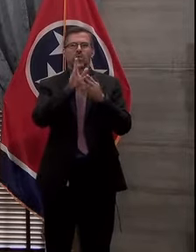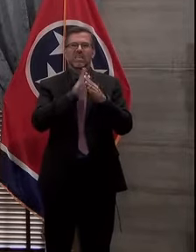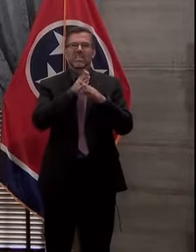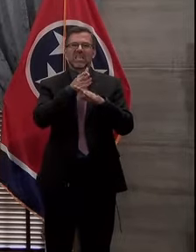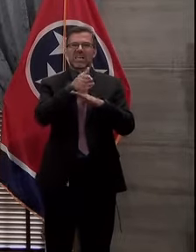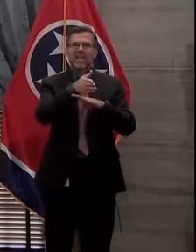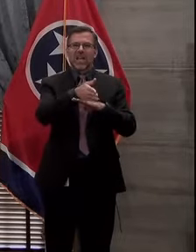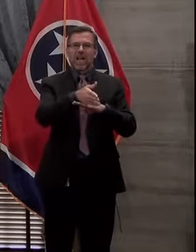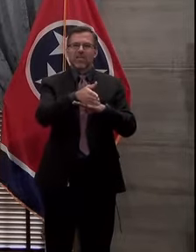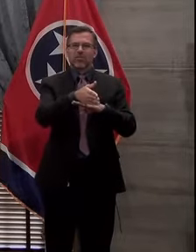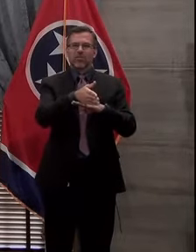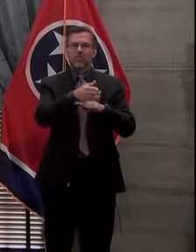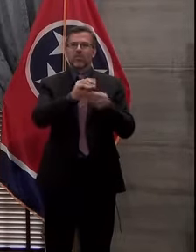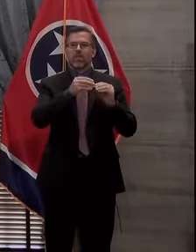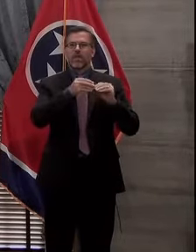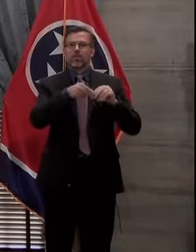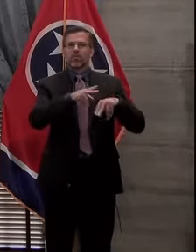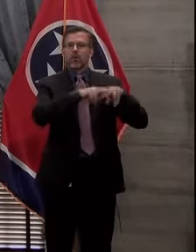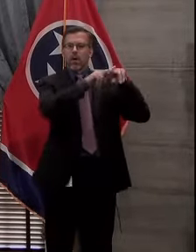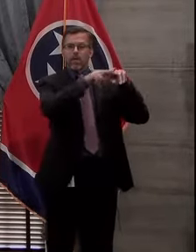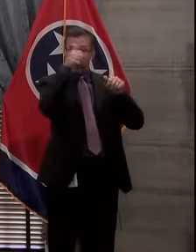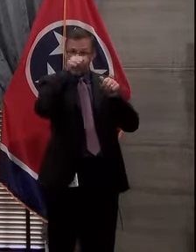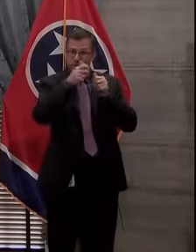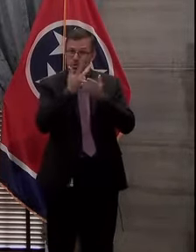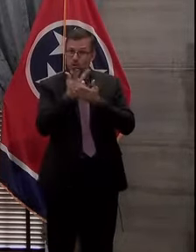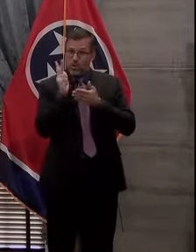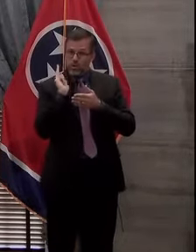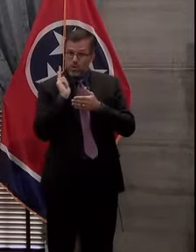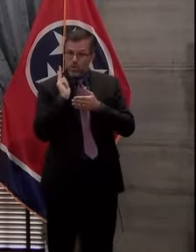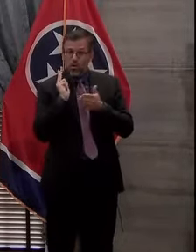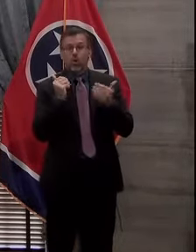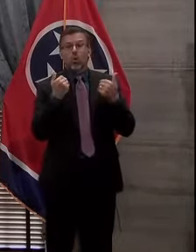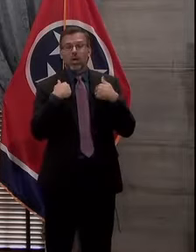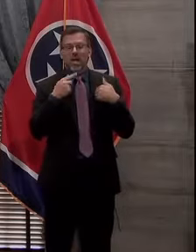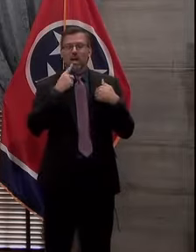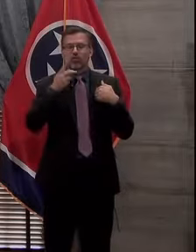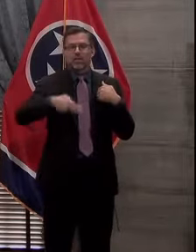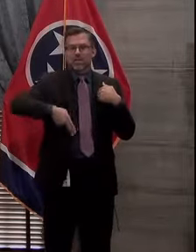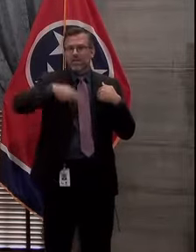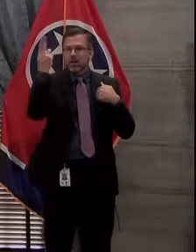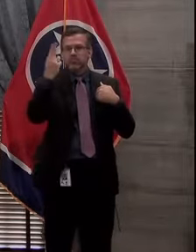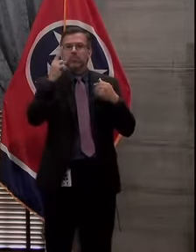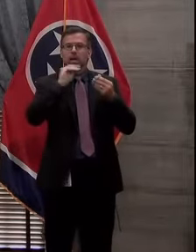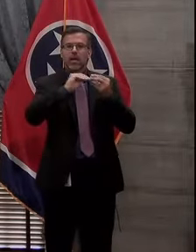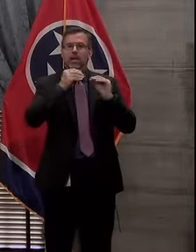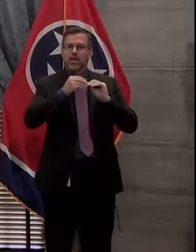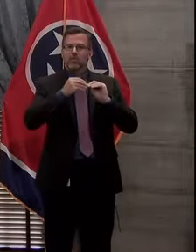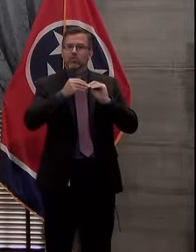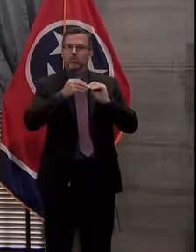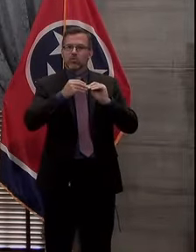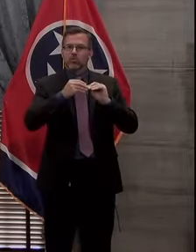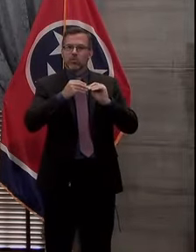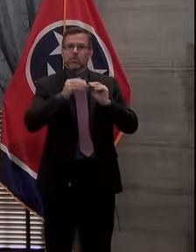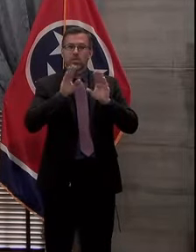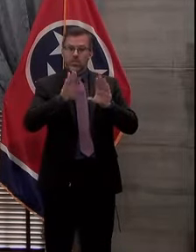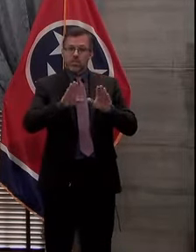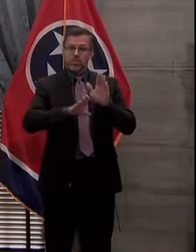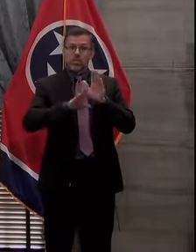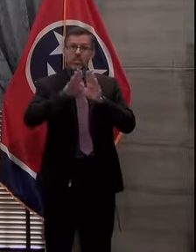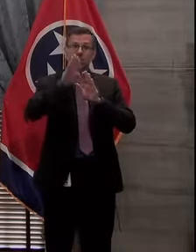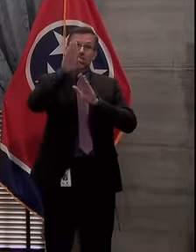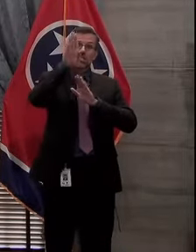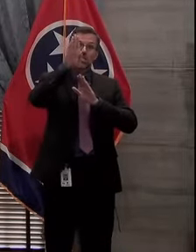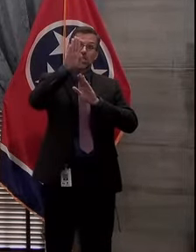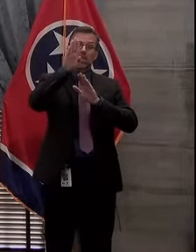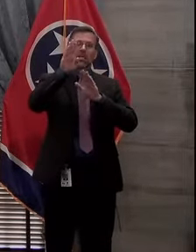in cases. Remember, about 3 weeks ago, we had some really, really high numbers. And so what we're seeing is deaths come from